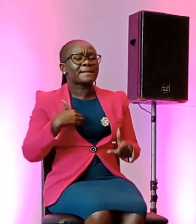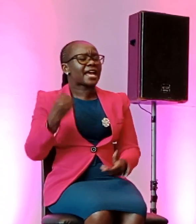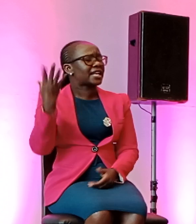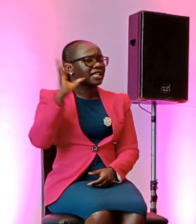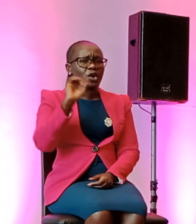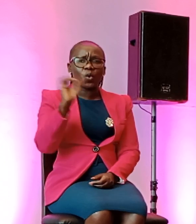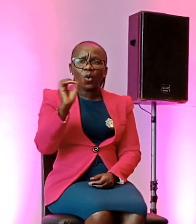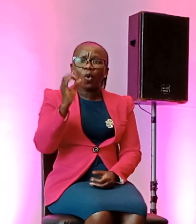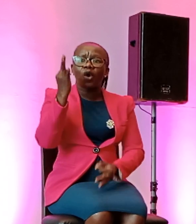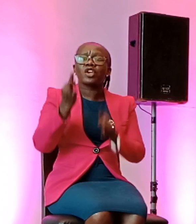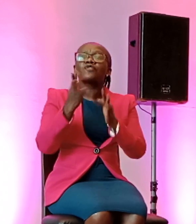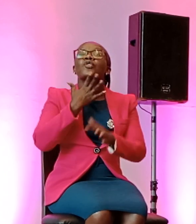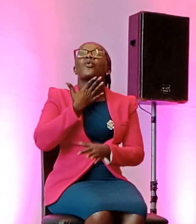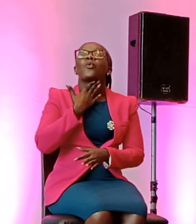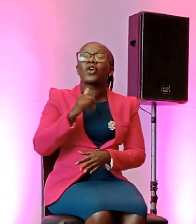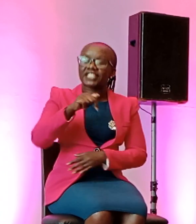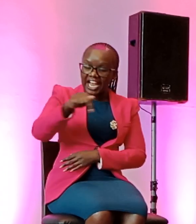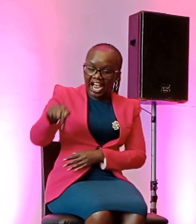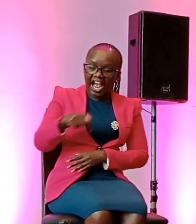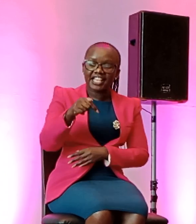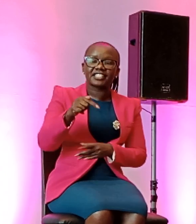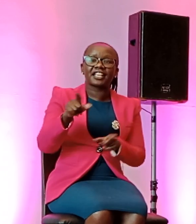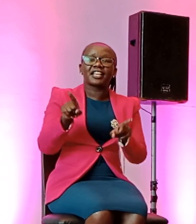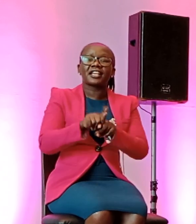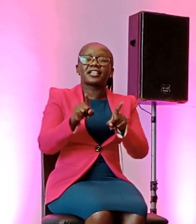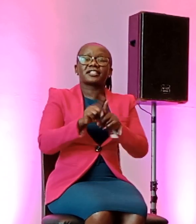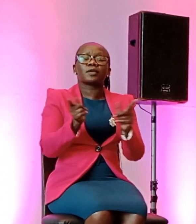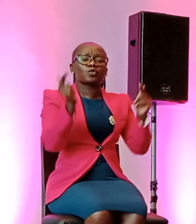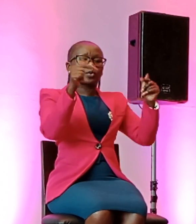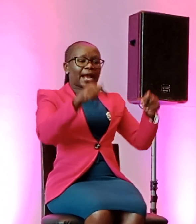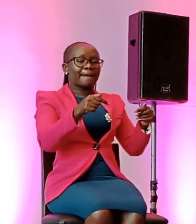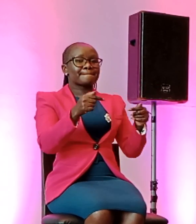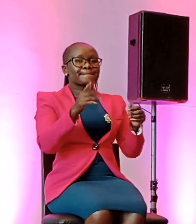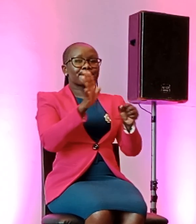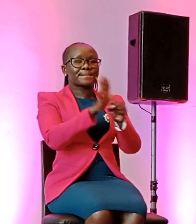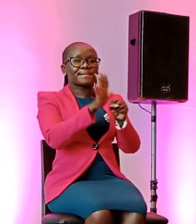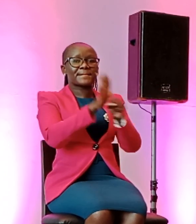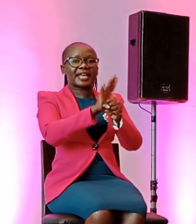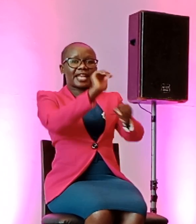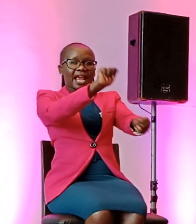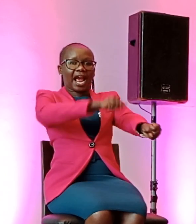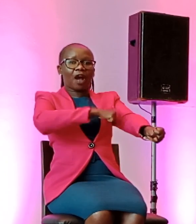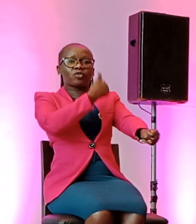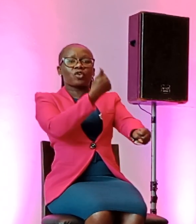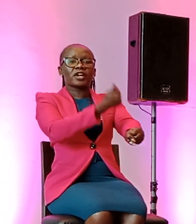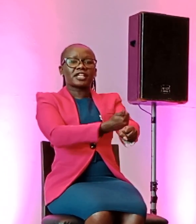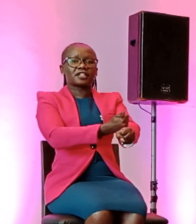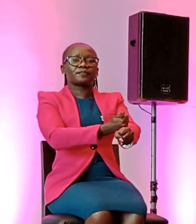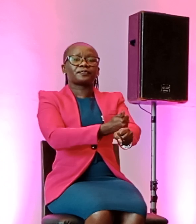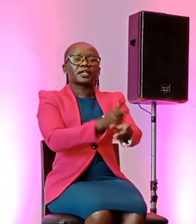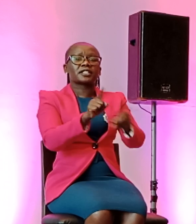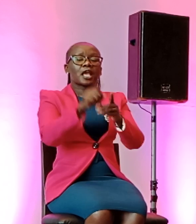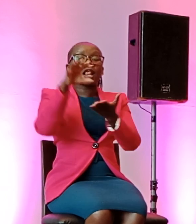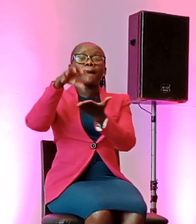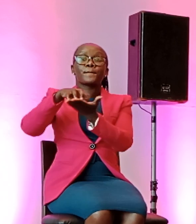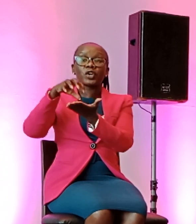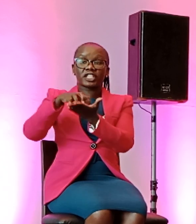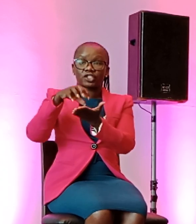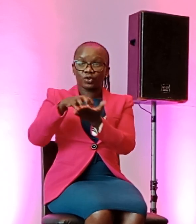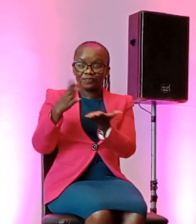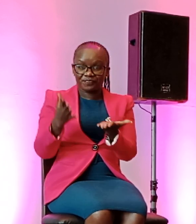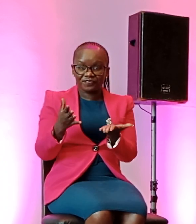understand if you want us to occupy many authoritative, lucrative